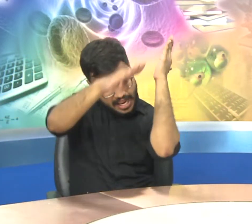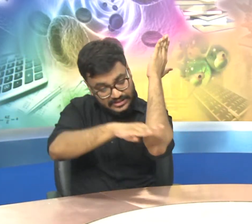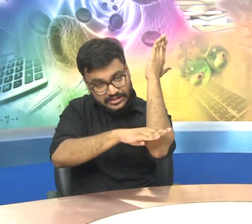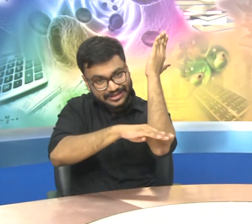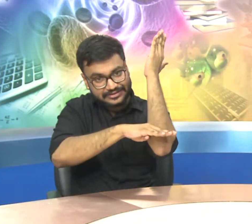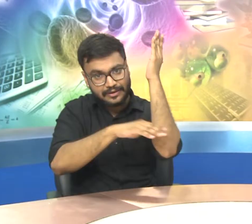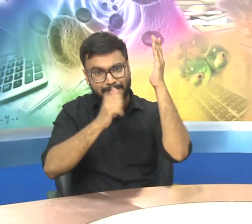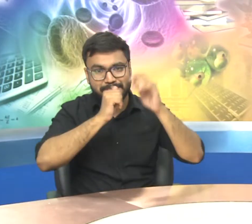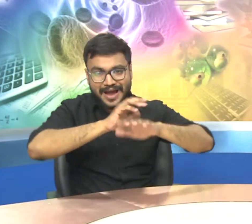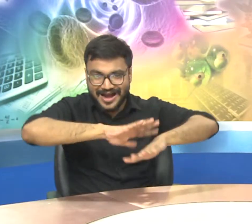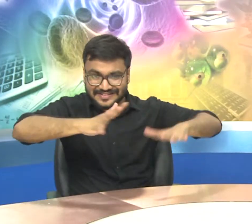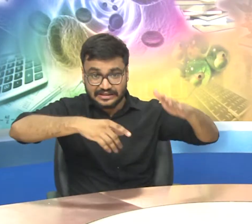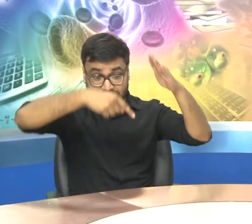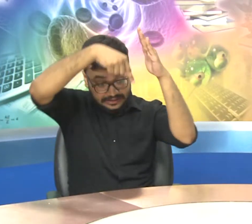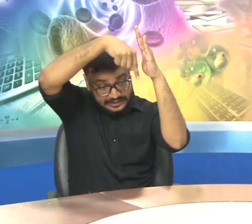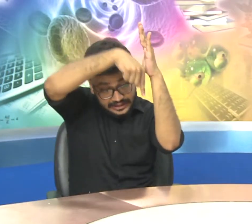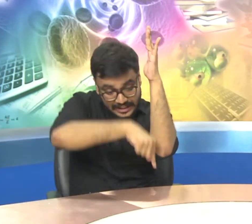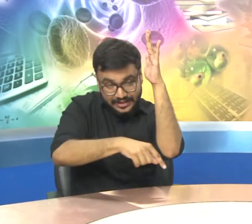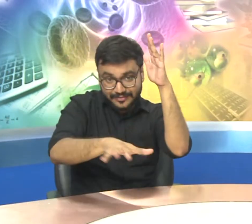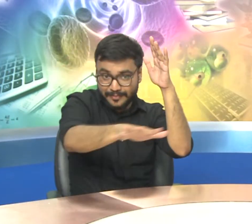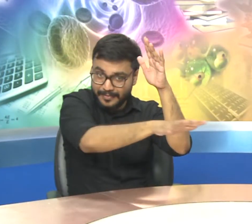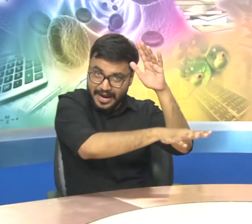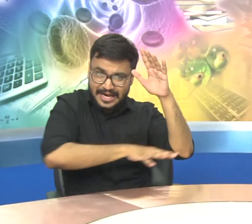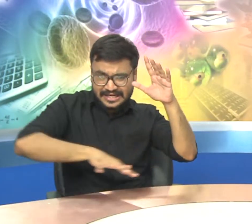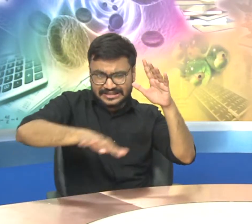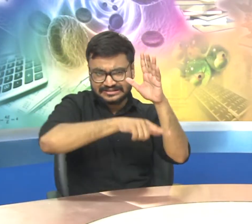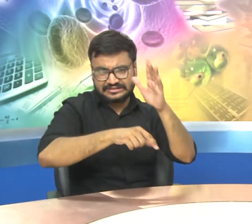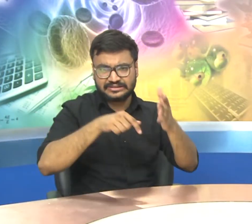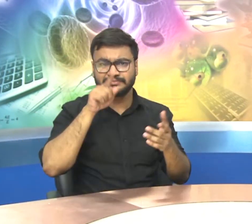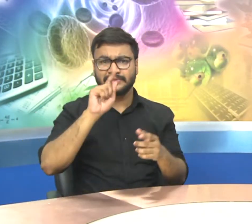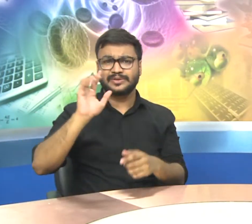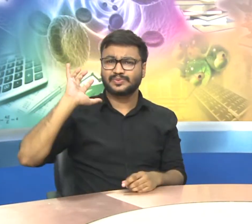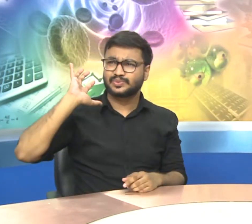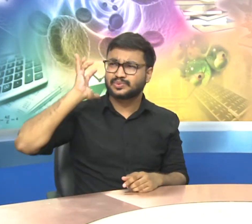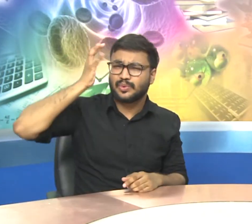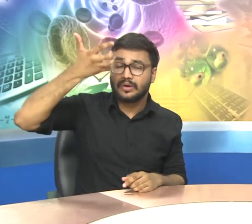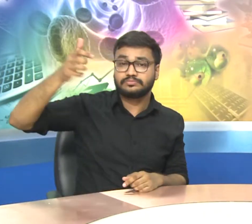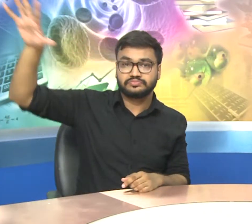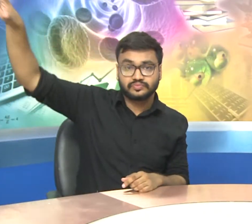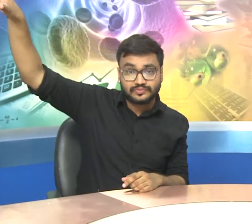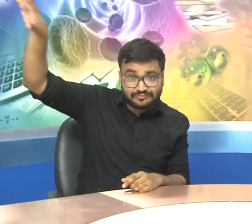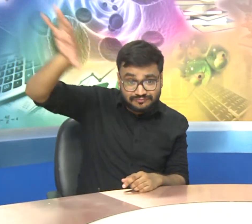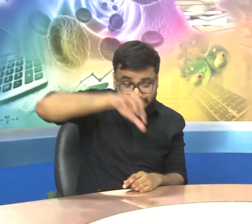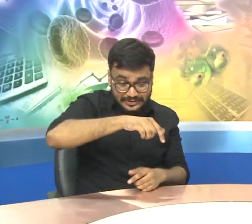And the third level is aphotic zone, or we can say dark zone.